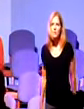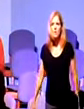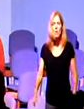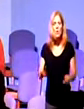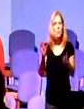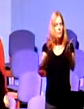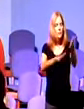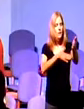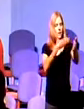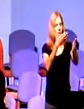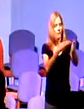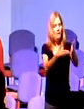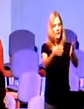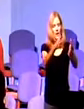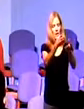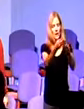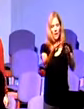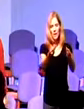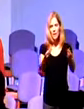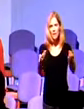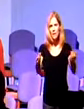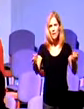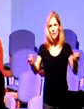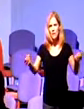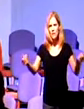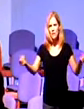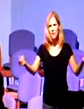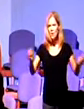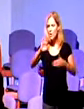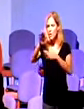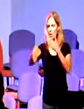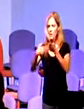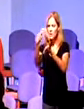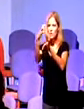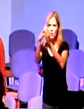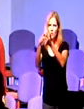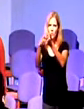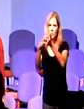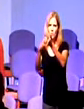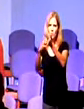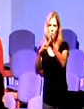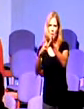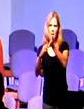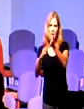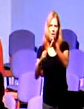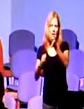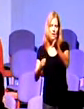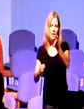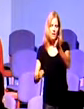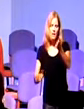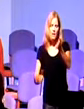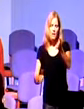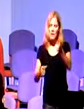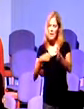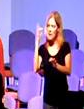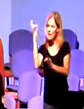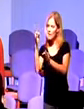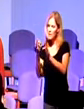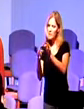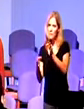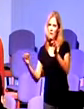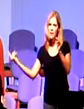When the music fades, all is stripped away, and